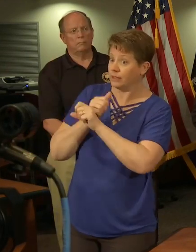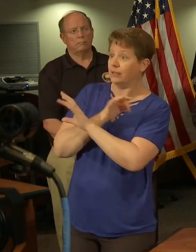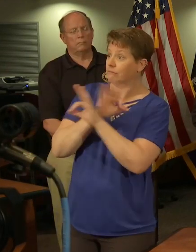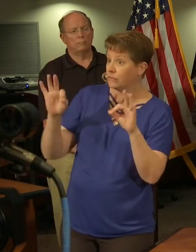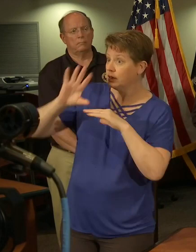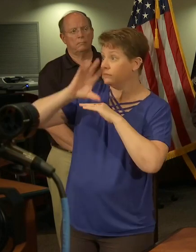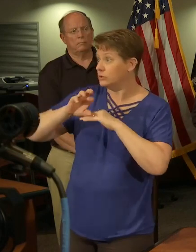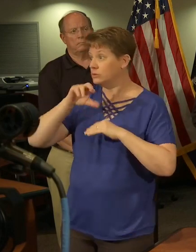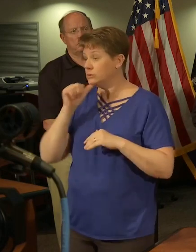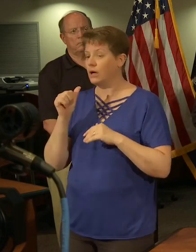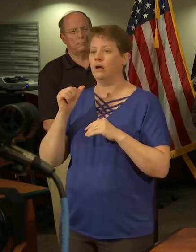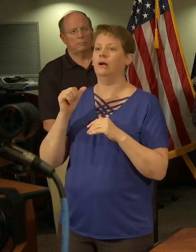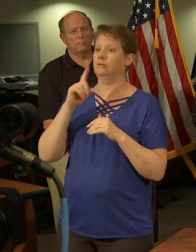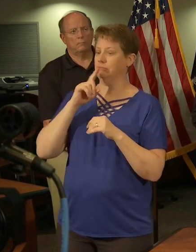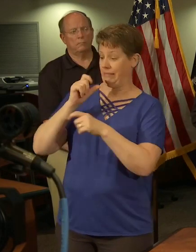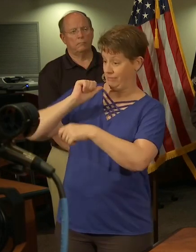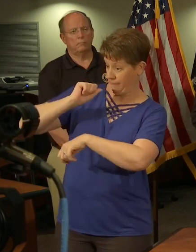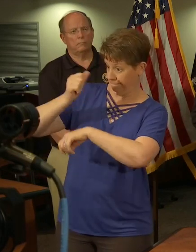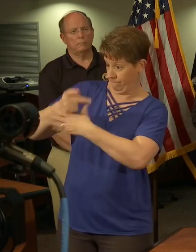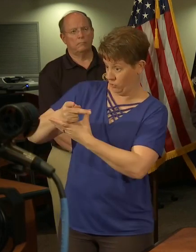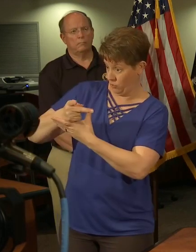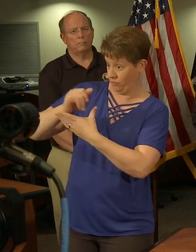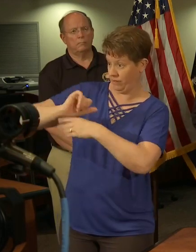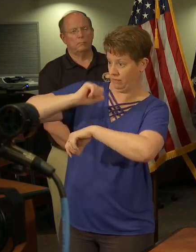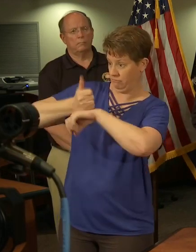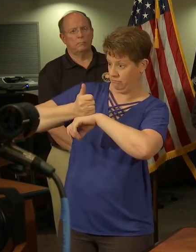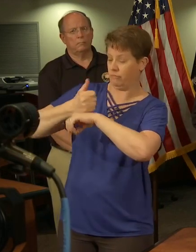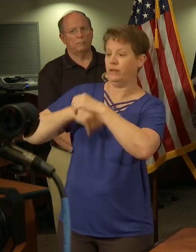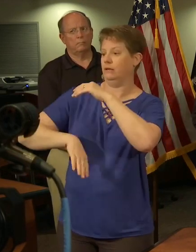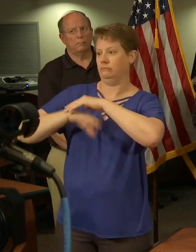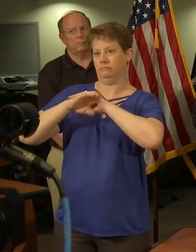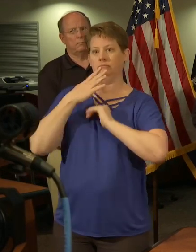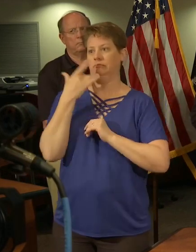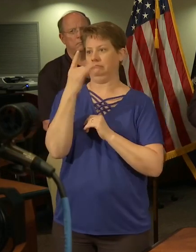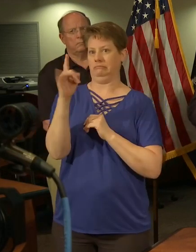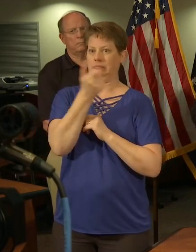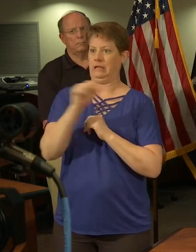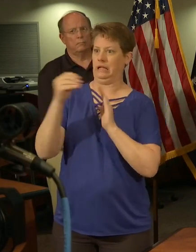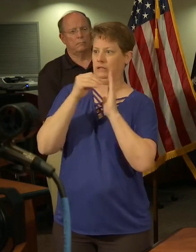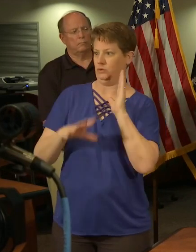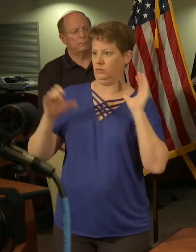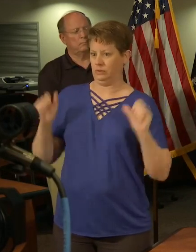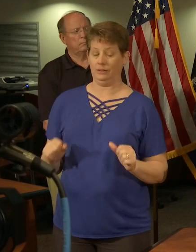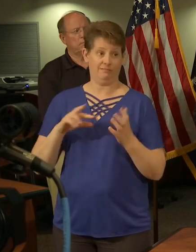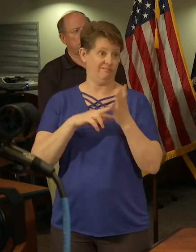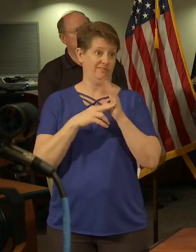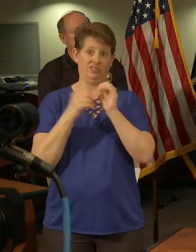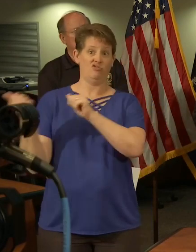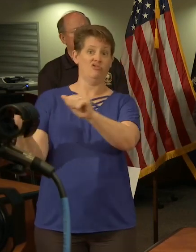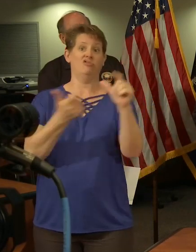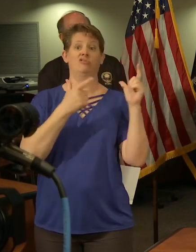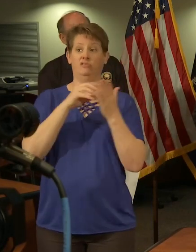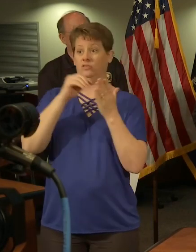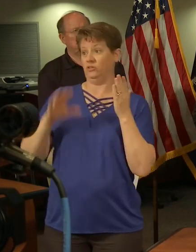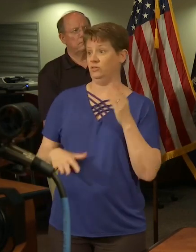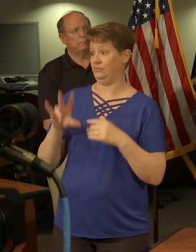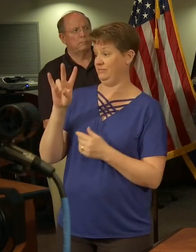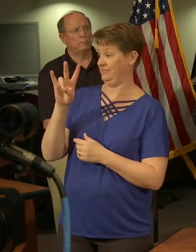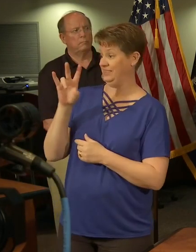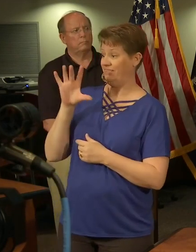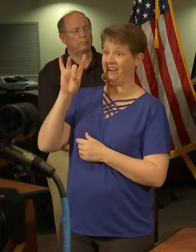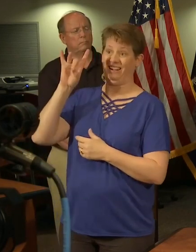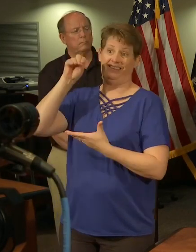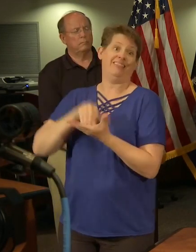and reduced lunch or not. So that goes up through 18 years of age. So that would mean all of our students,